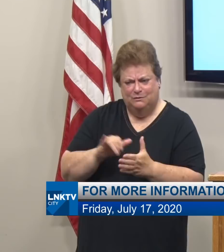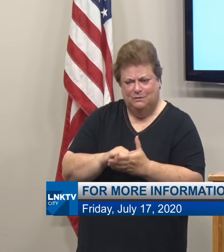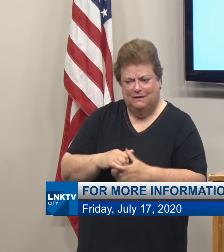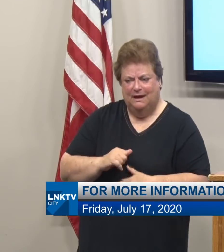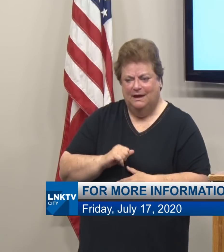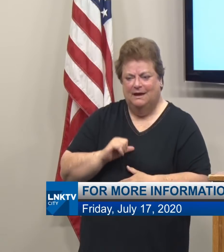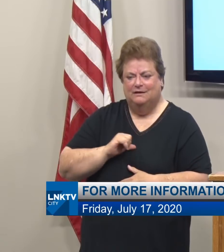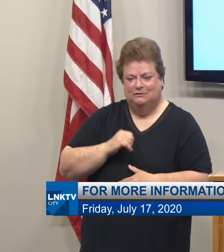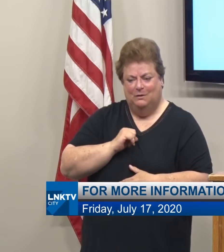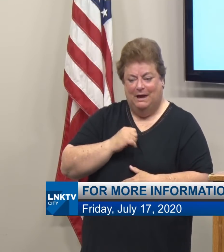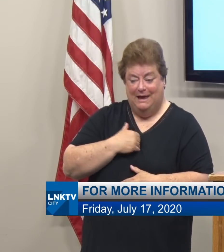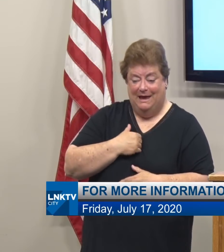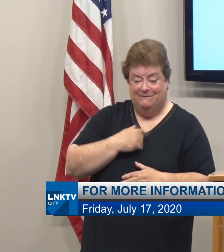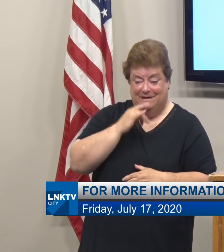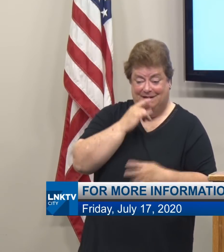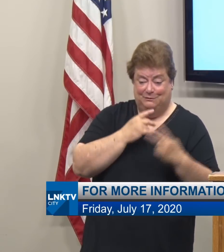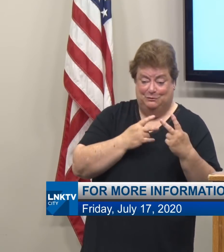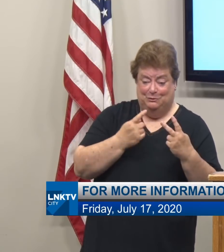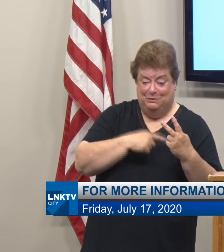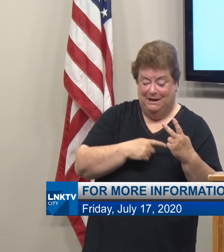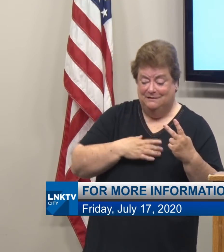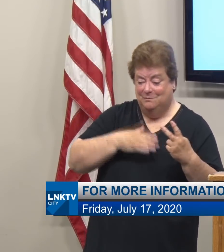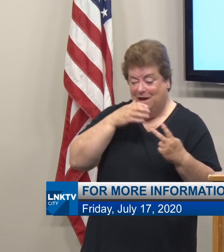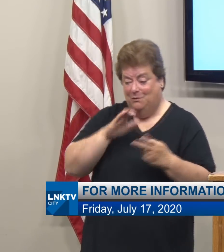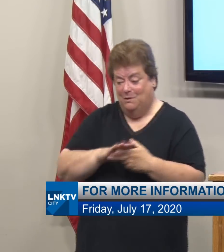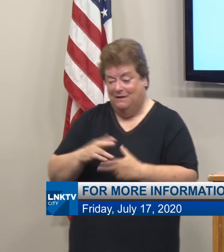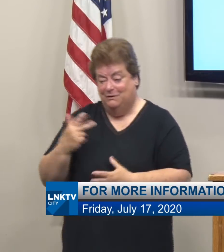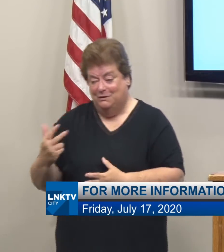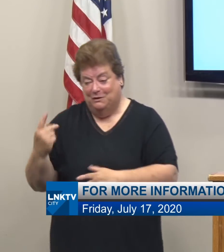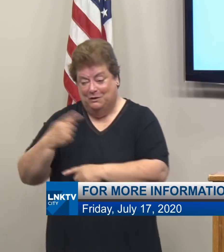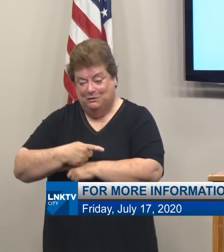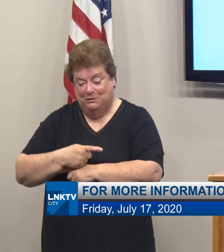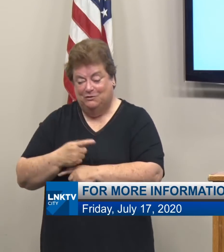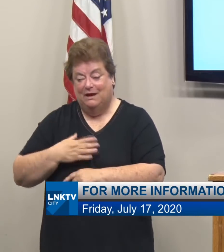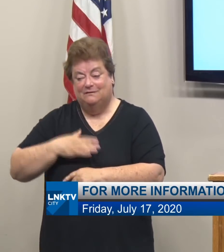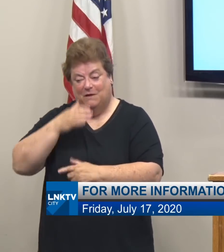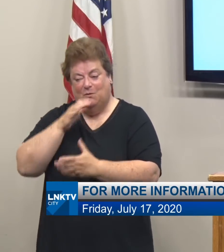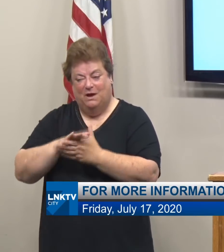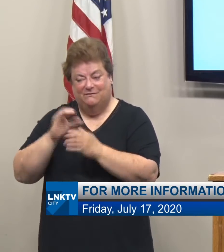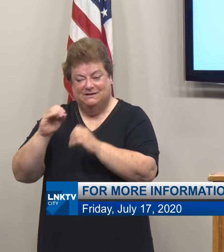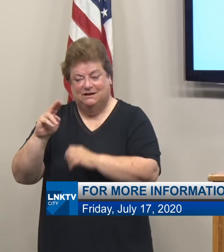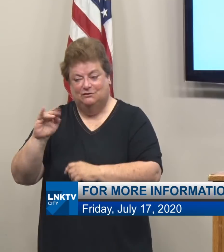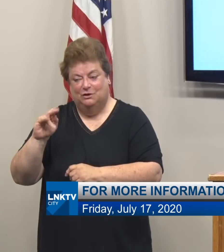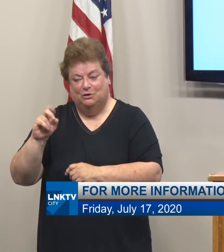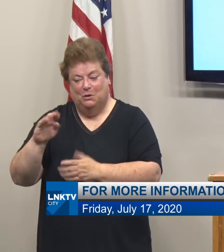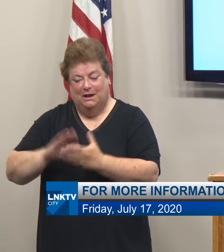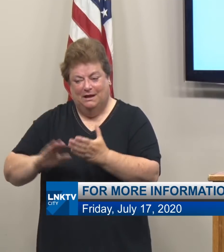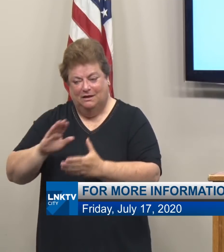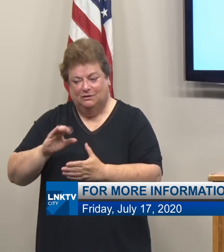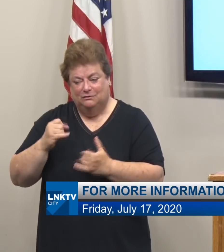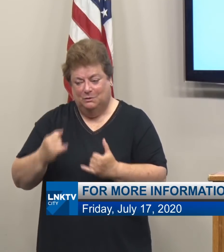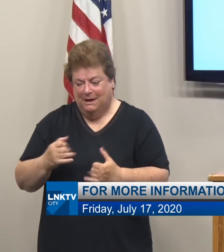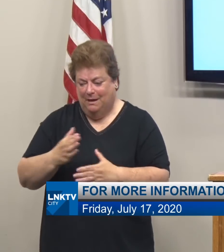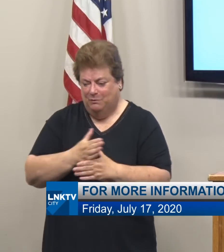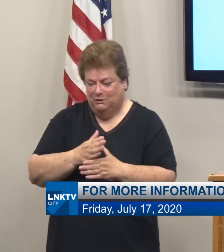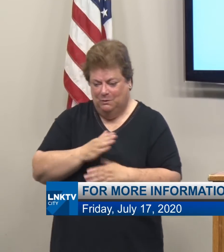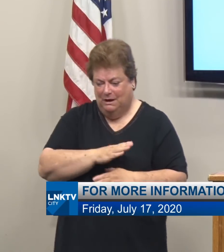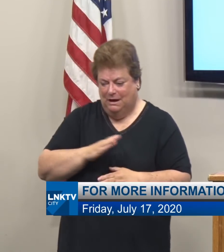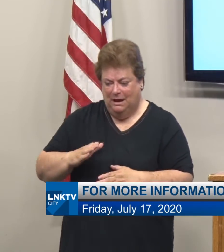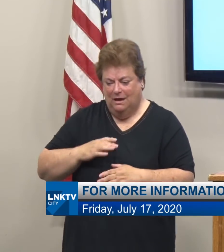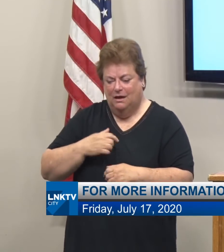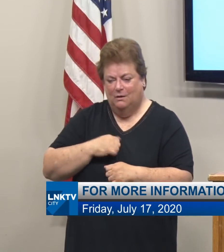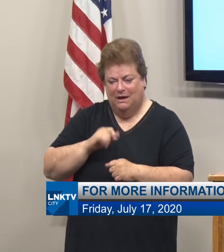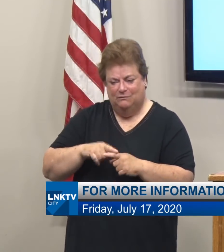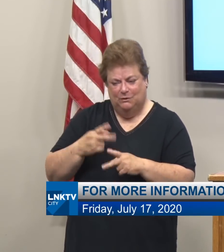my kids 2 days and she had them 3 days. She teaches at Union College. So between work, we had to figure out how we're going to cover